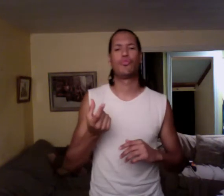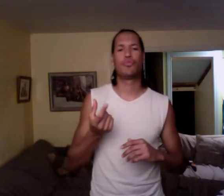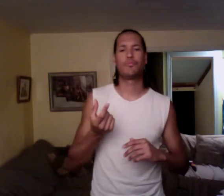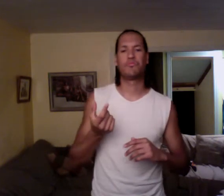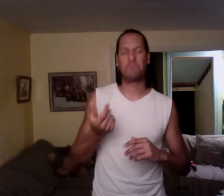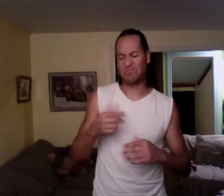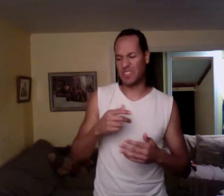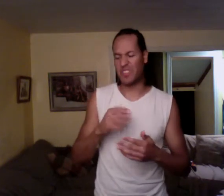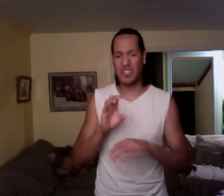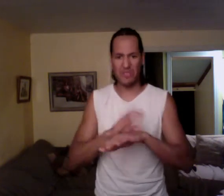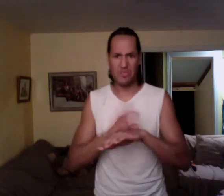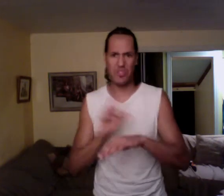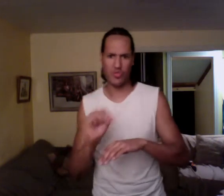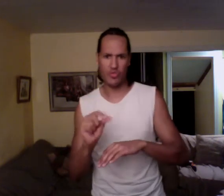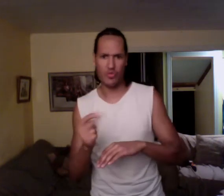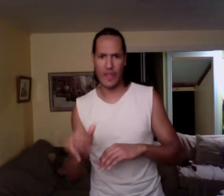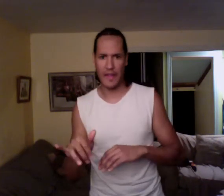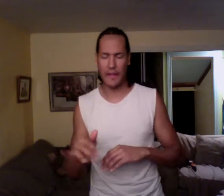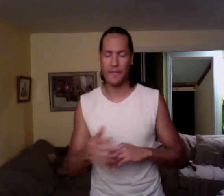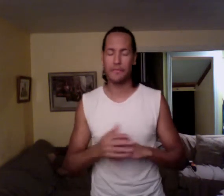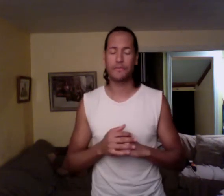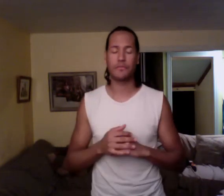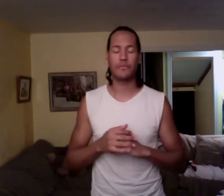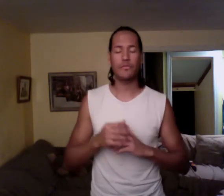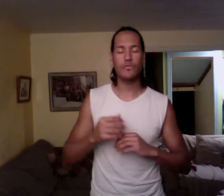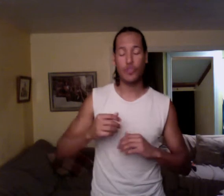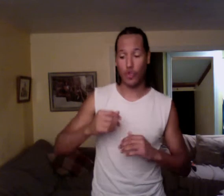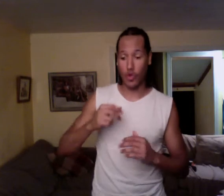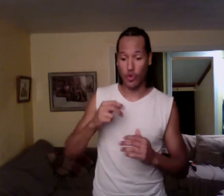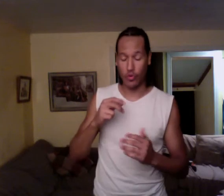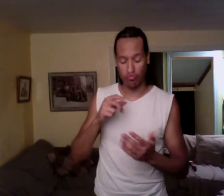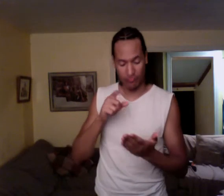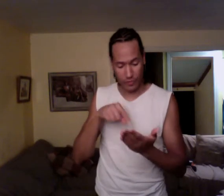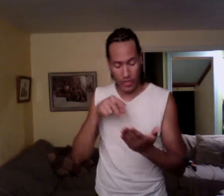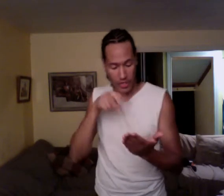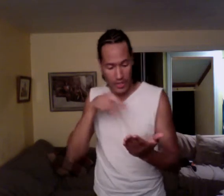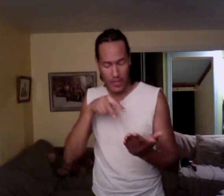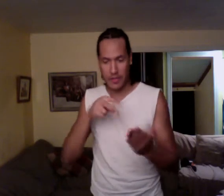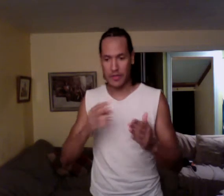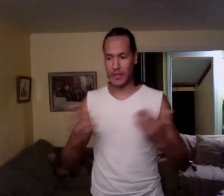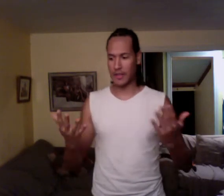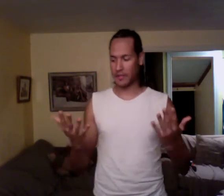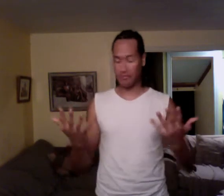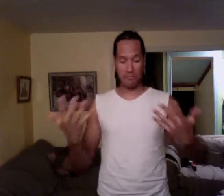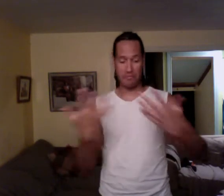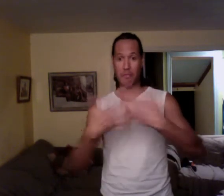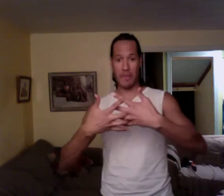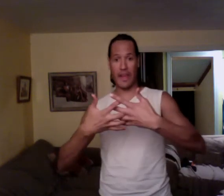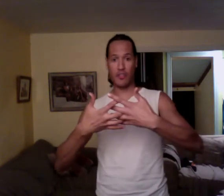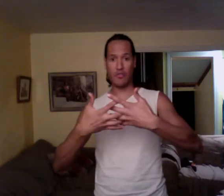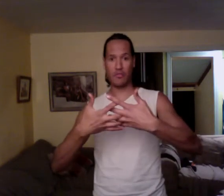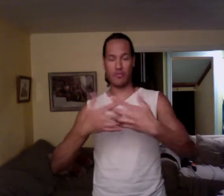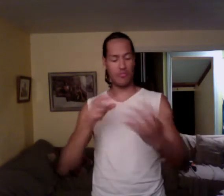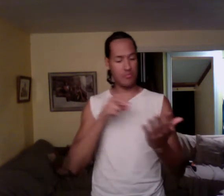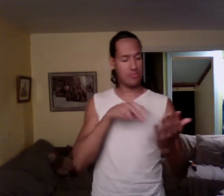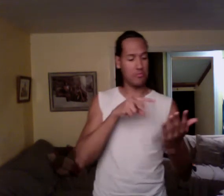printed was in fact a check that needed to be, or matches up to what all of the employees have done.